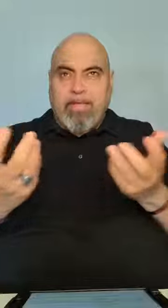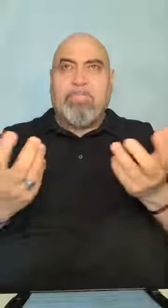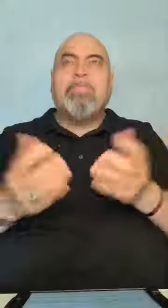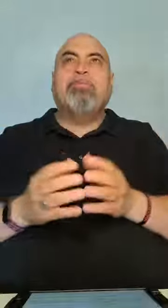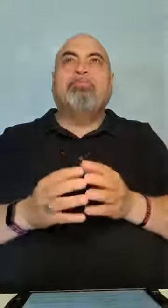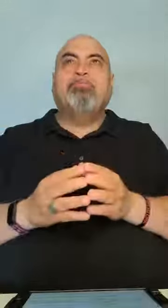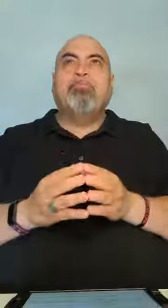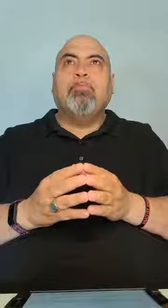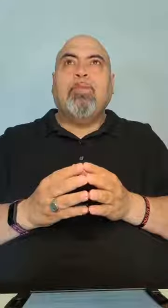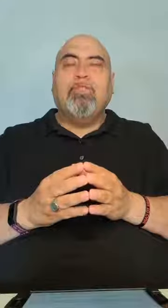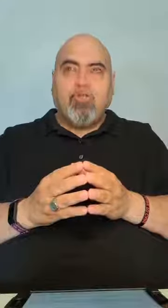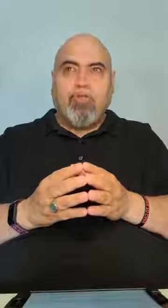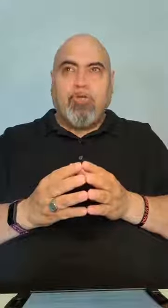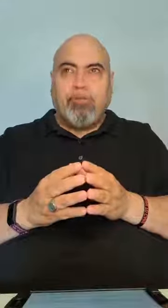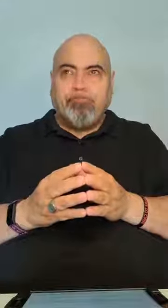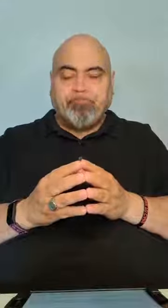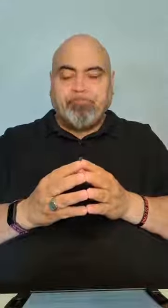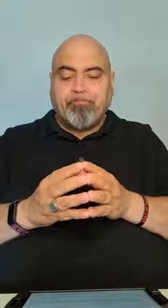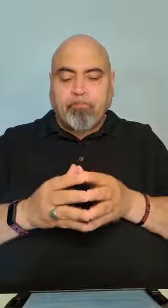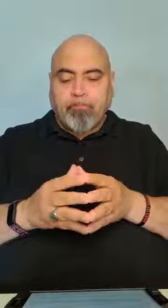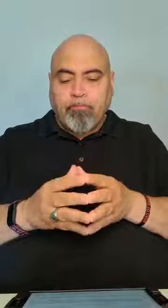phrase in Scripture,